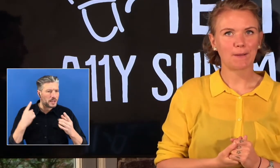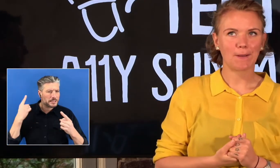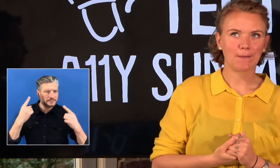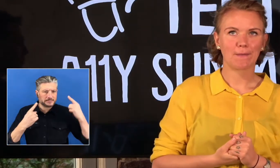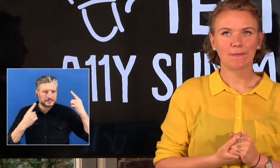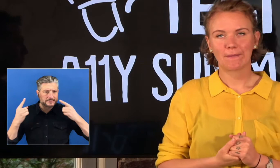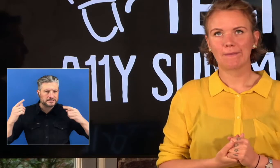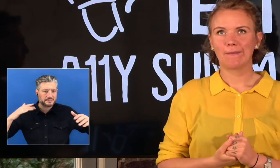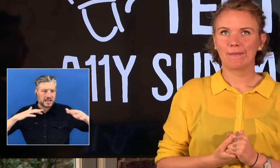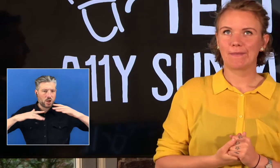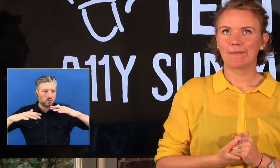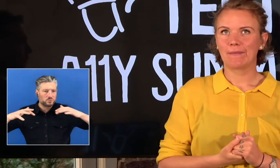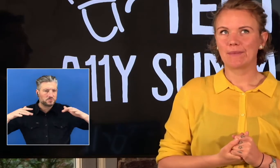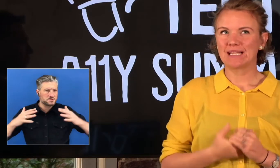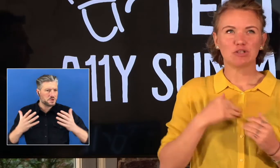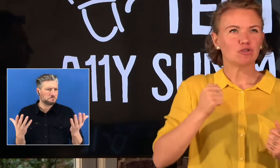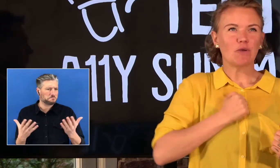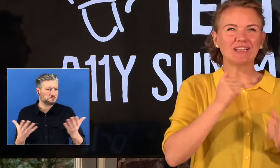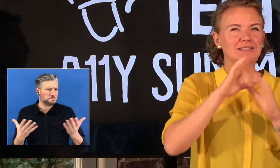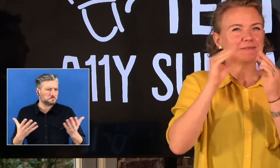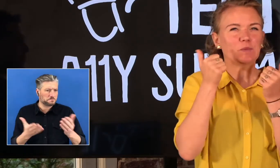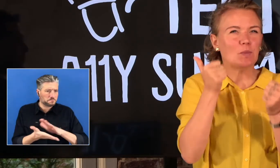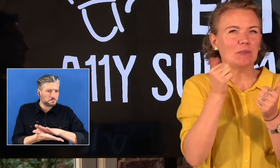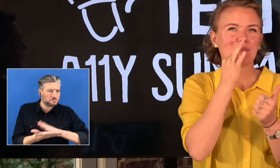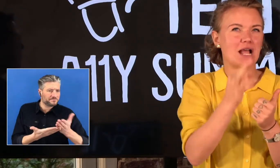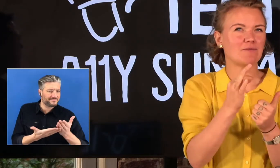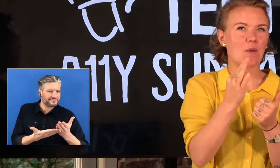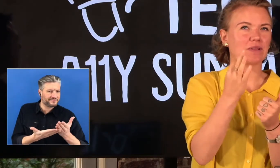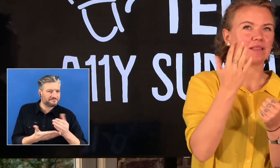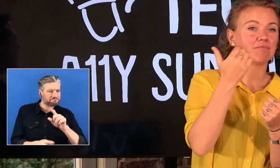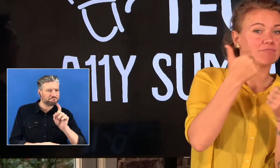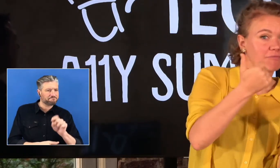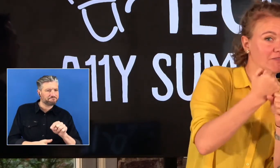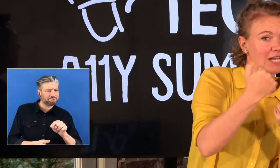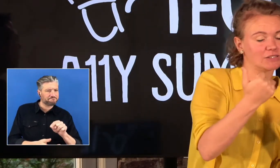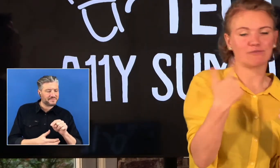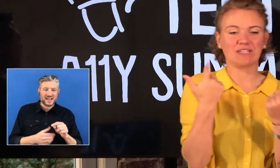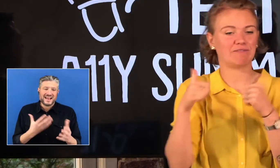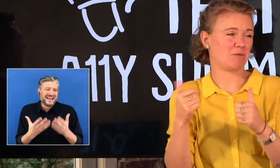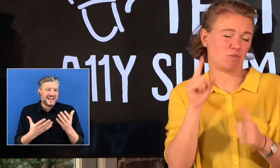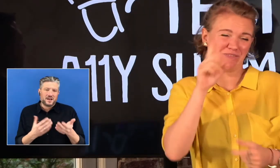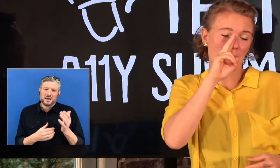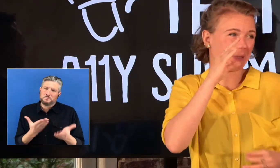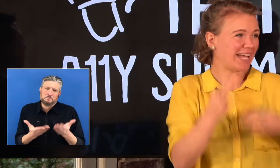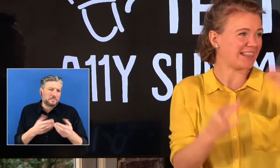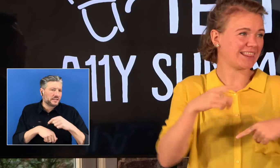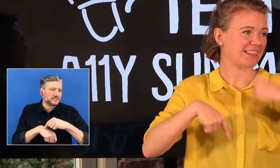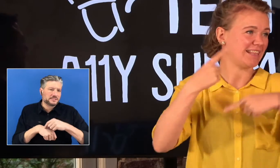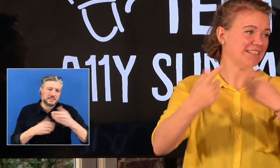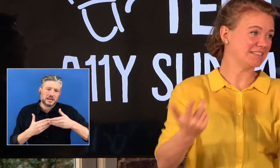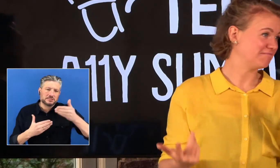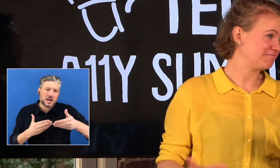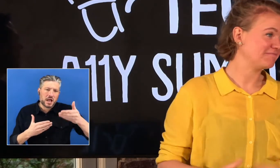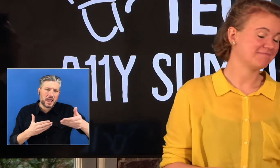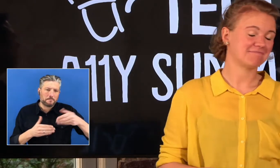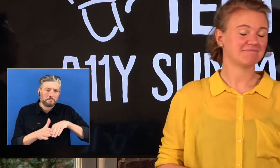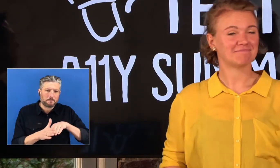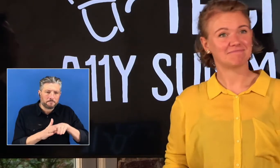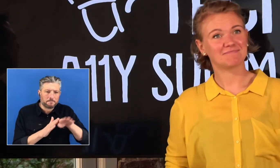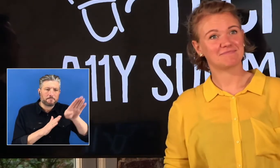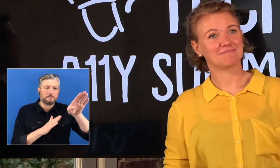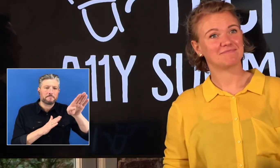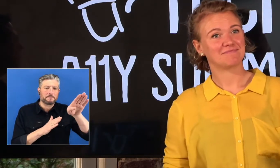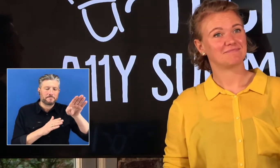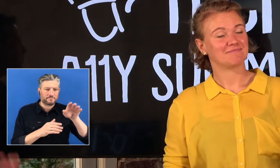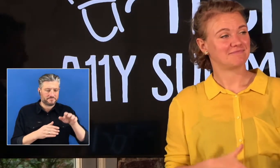could be developed over time. I'm not sure if I can answer if it will be useful, but